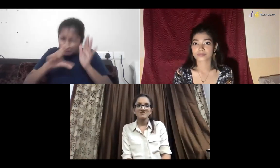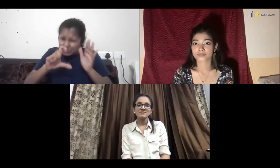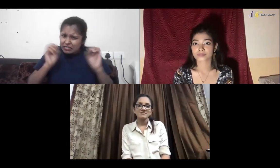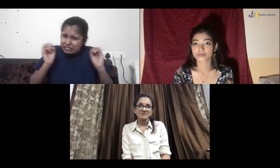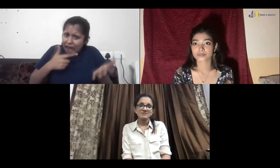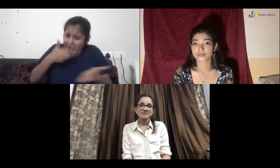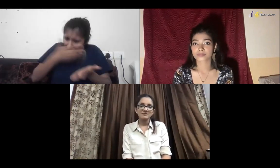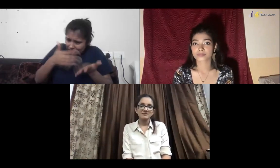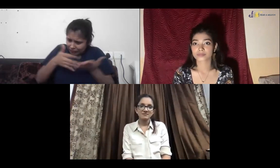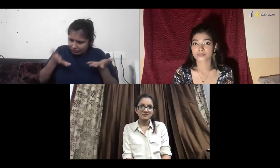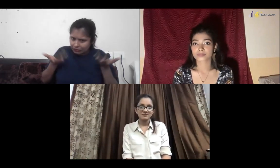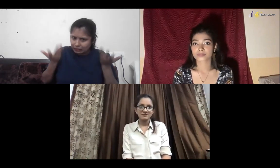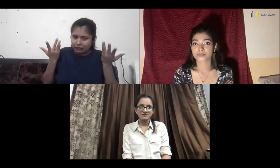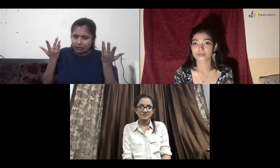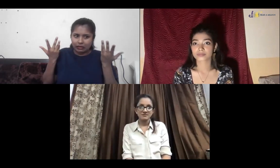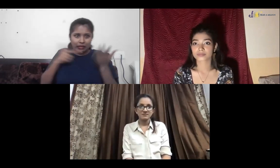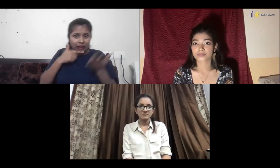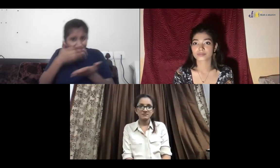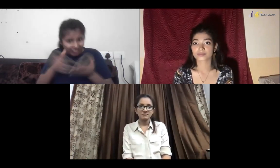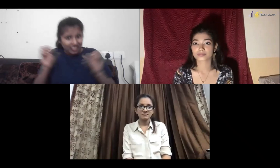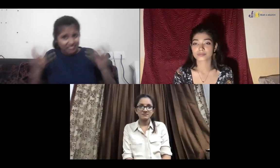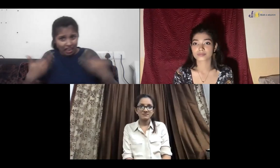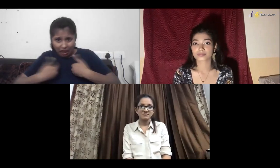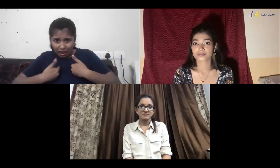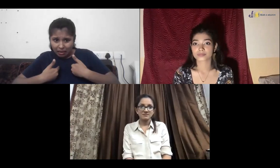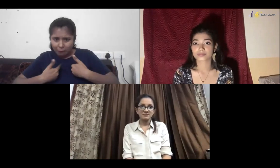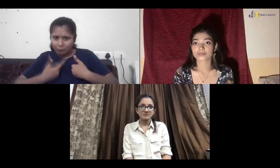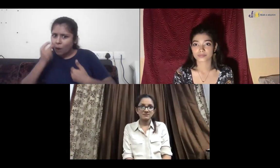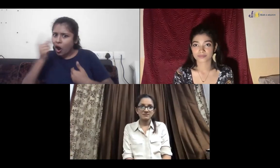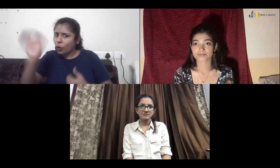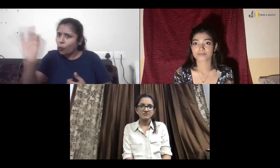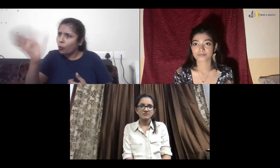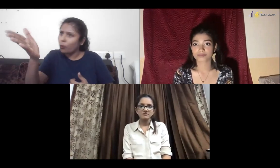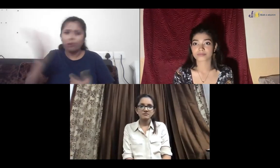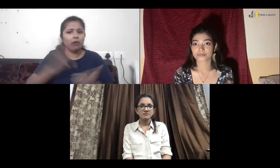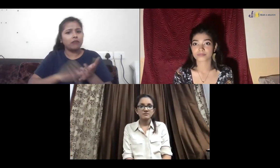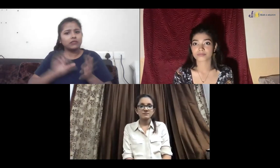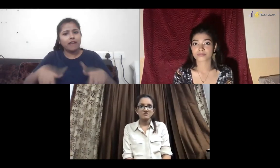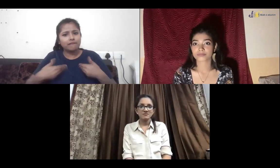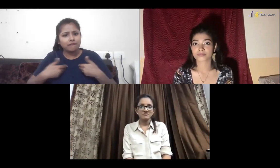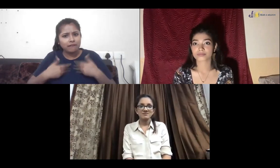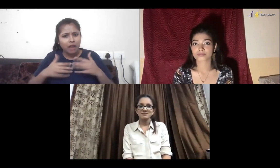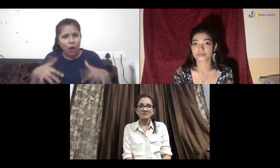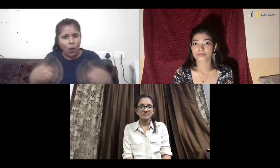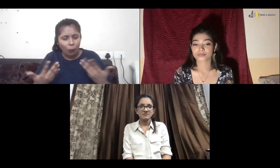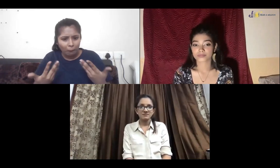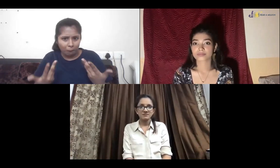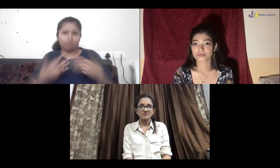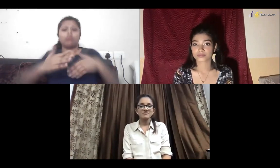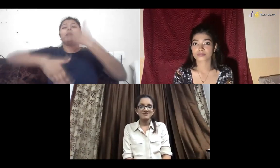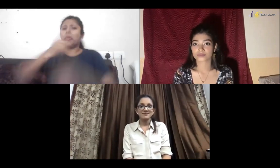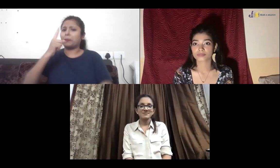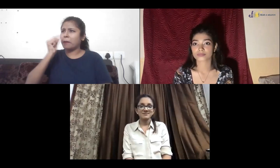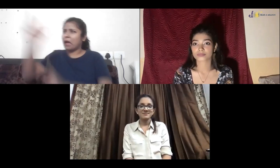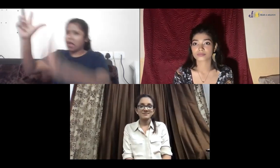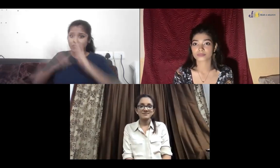changes, and then the menstruation has started? As boys, they don't have, and